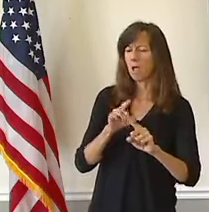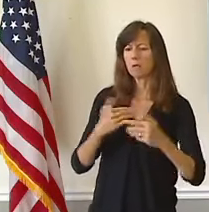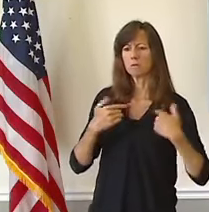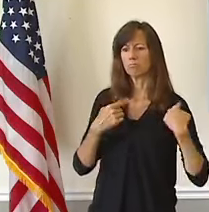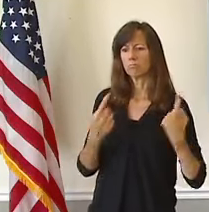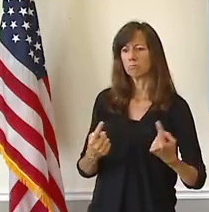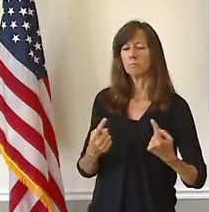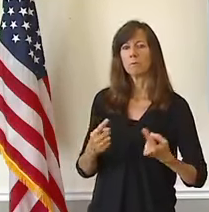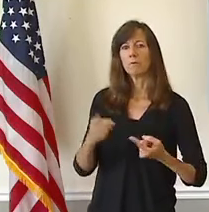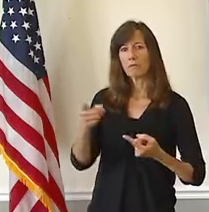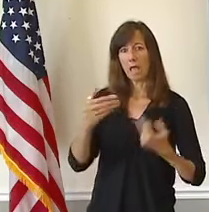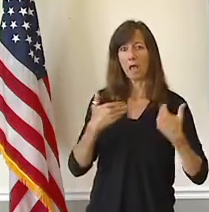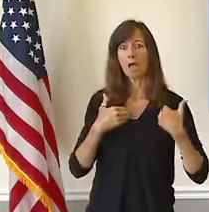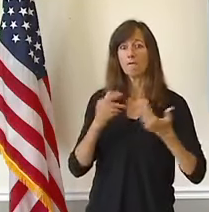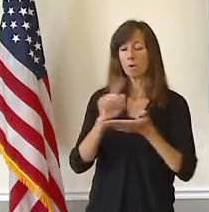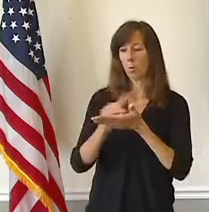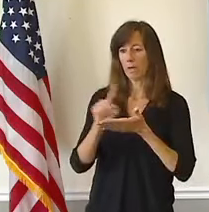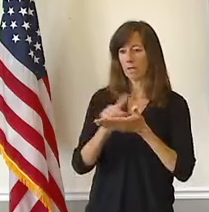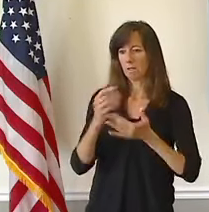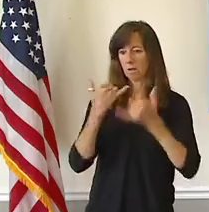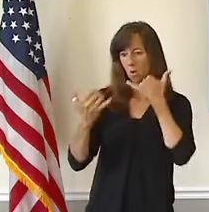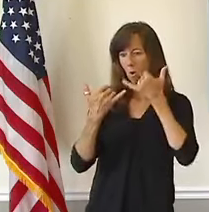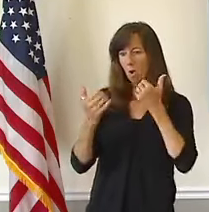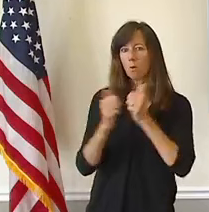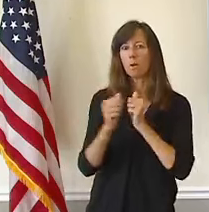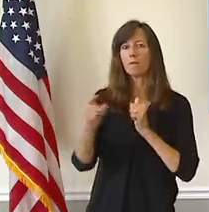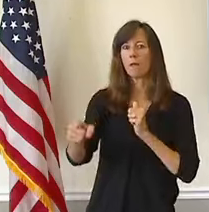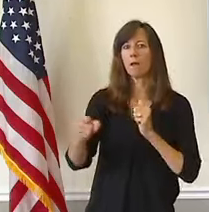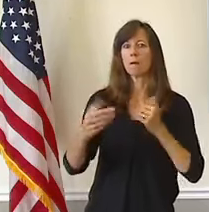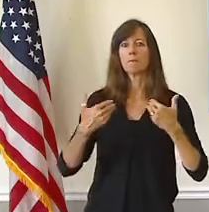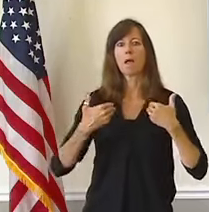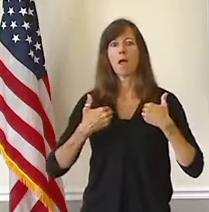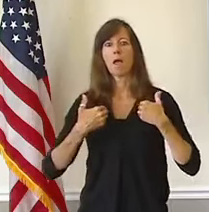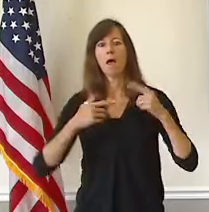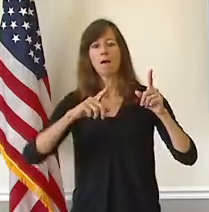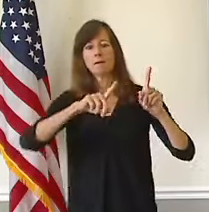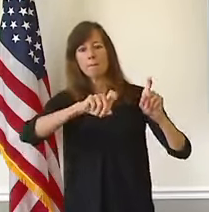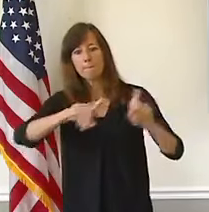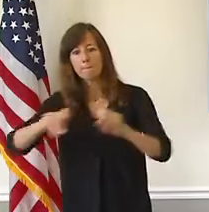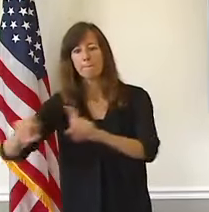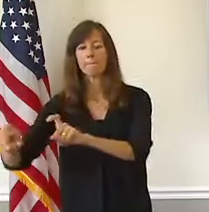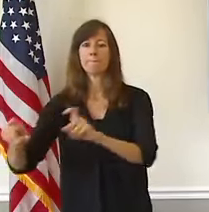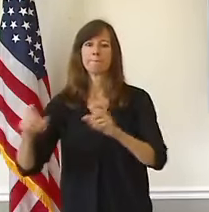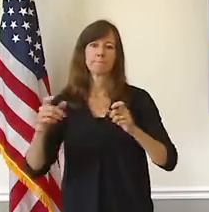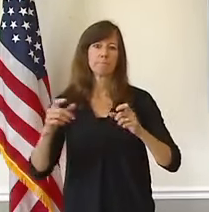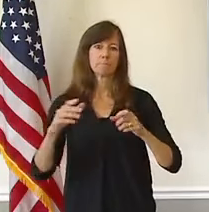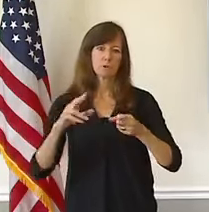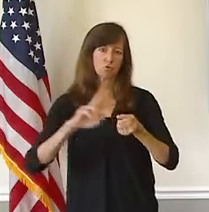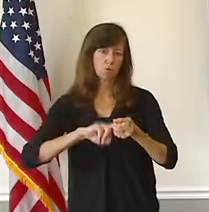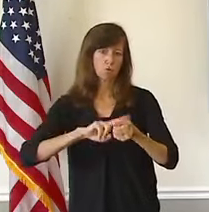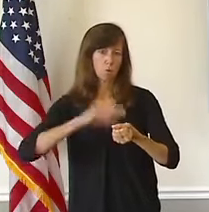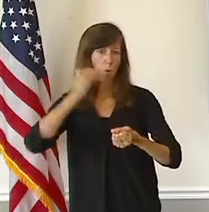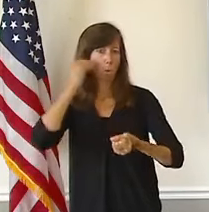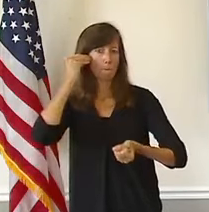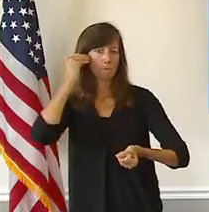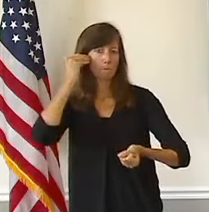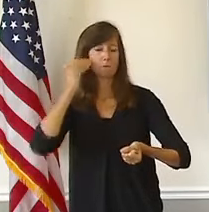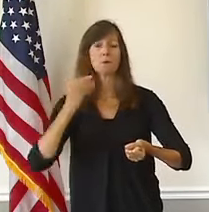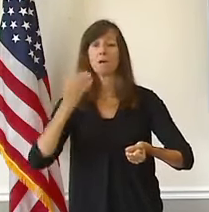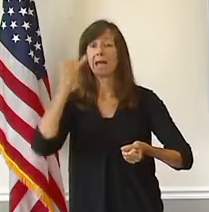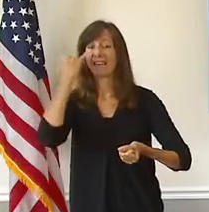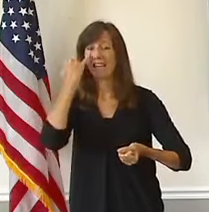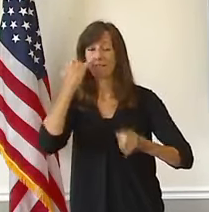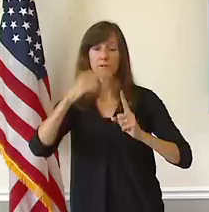they have weekly calls with them, and there's been mass testing, and if there is a positive or any incident out there, we are on it